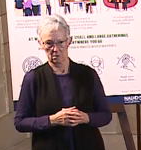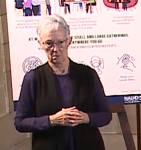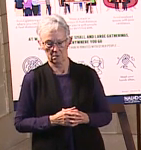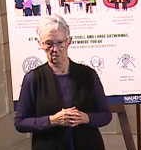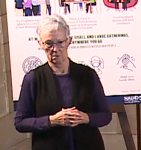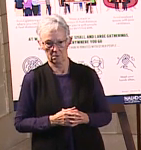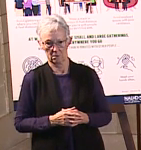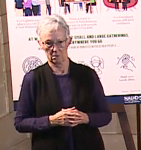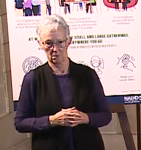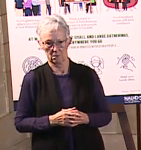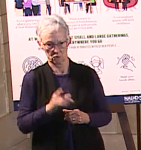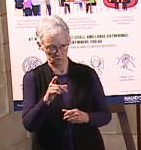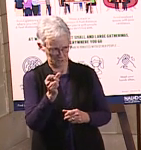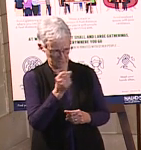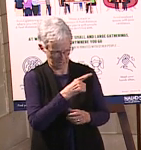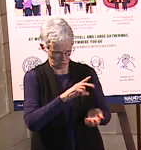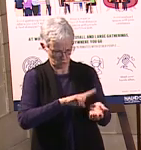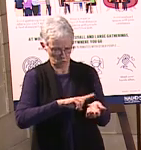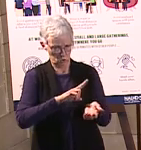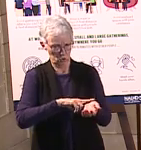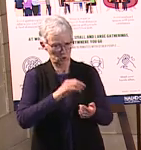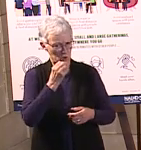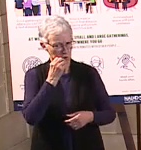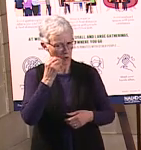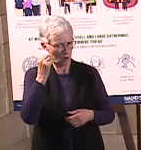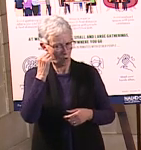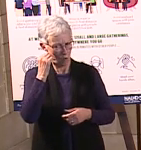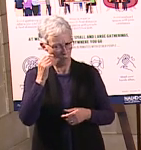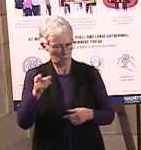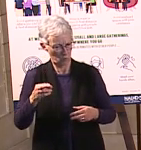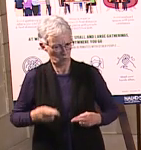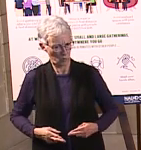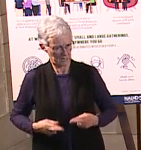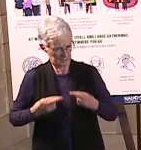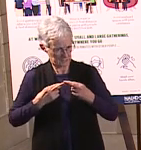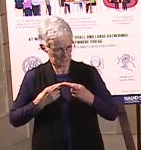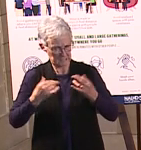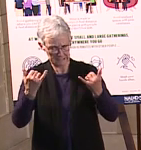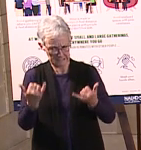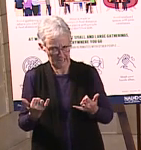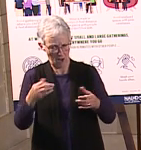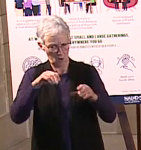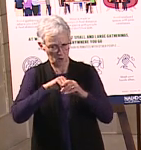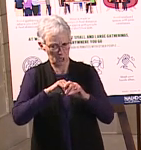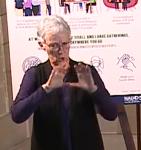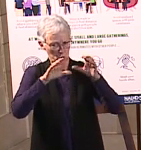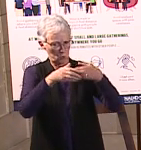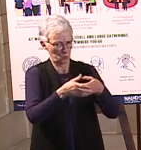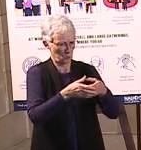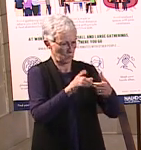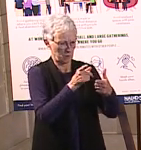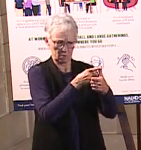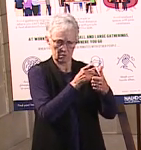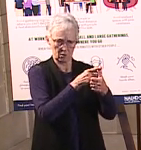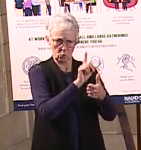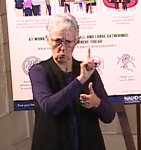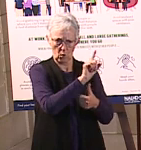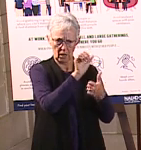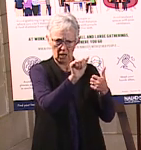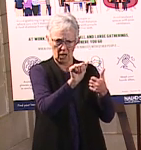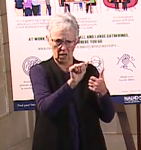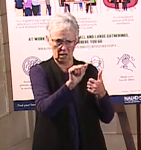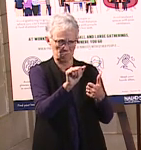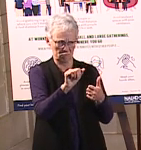Yes. When was that change made and why was that change made? So the question was about